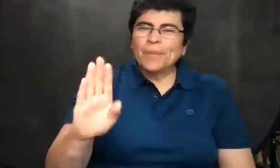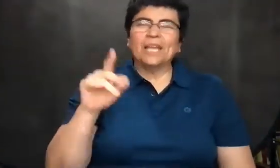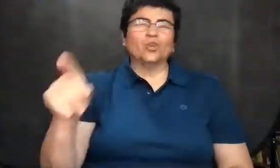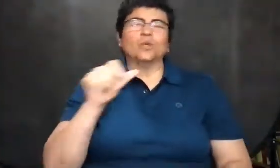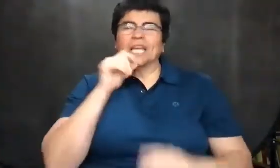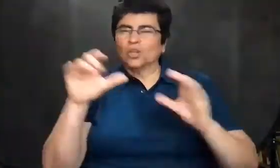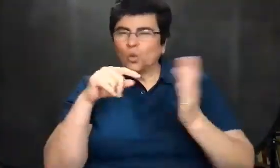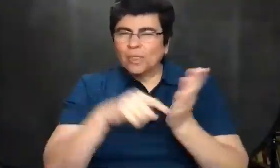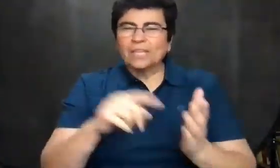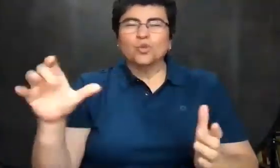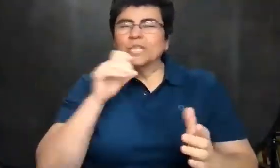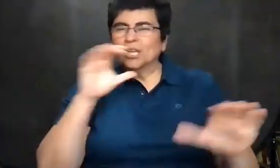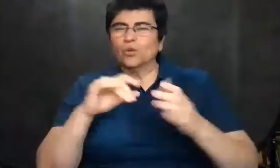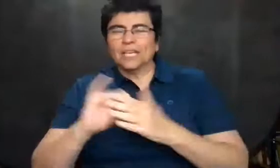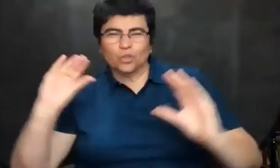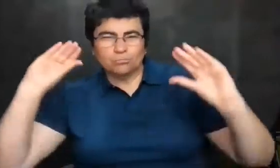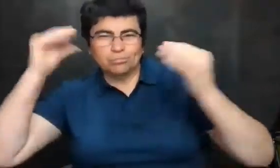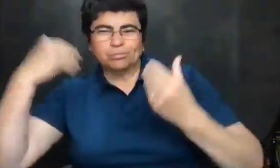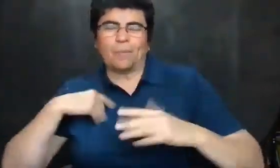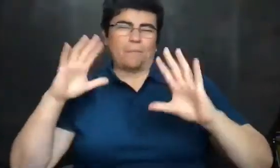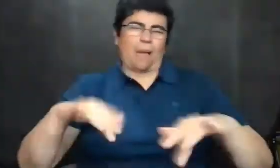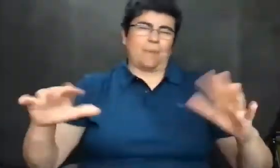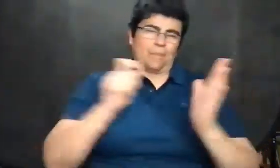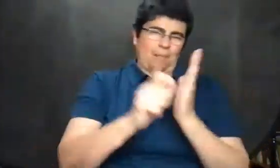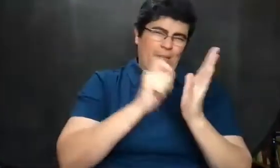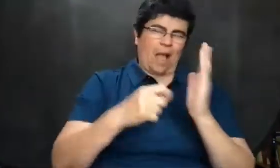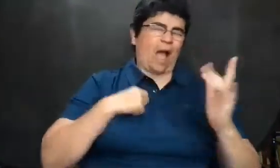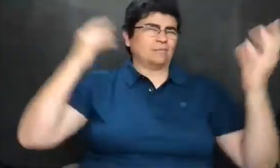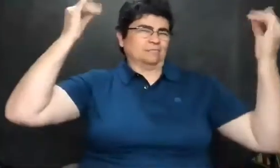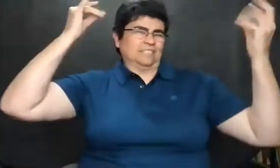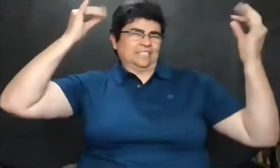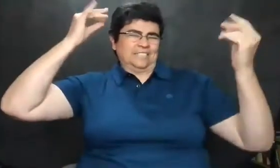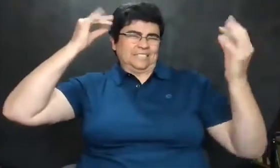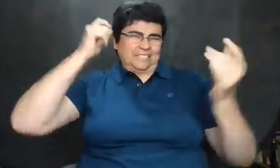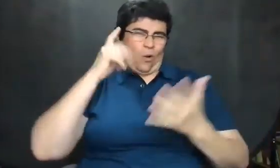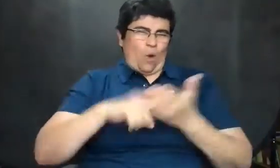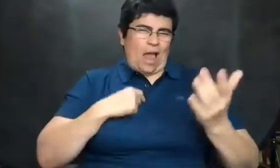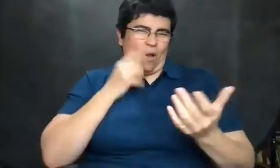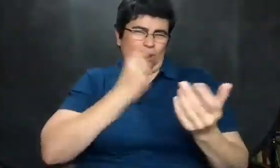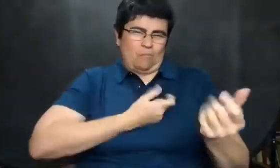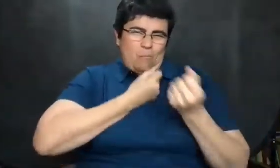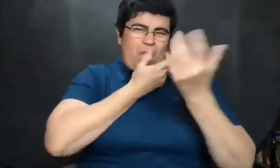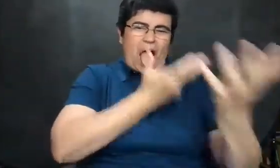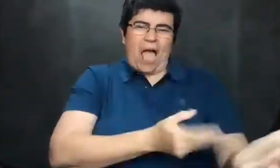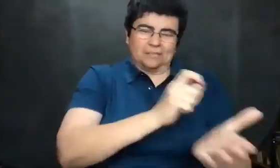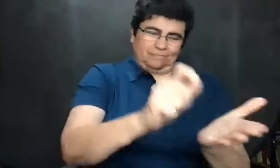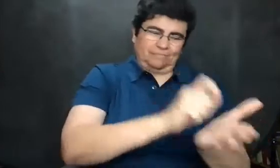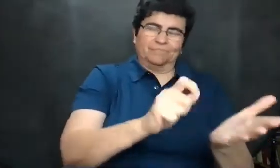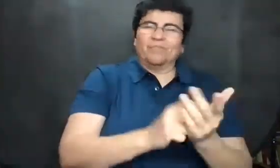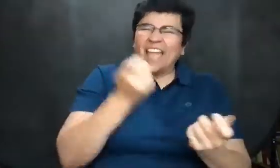that. And you were jerking. You blah, blah, blah, blah, blah, blah, blah. And I had a whole mile long list, you know, everything, every little thing that I ever thought that he did that